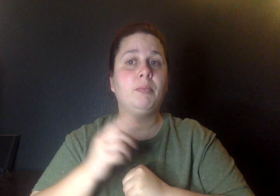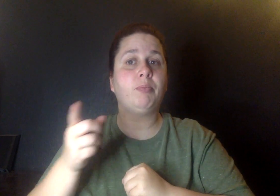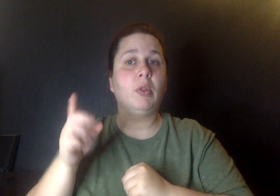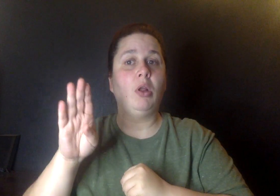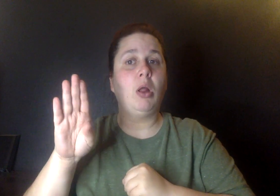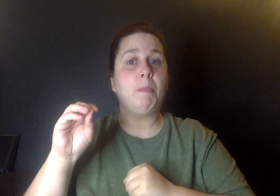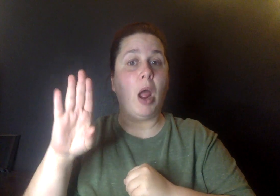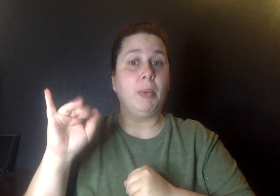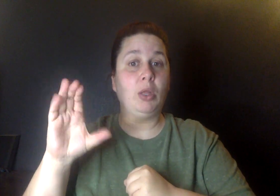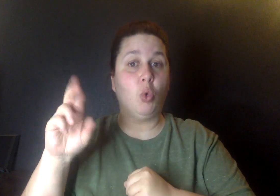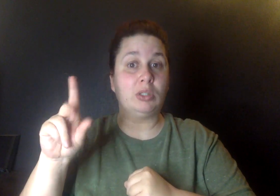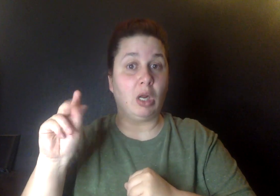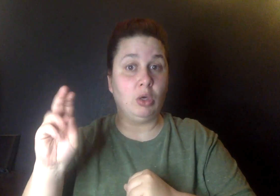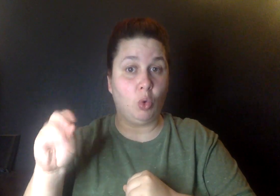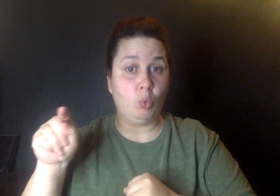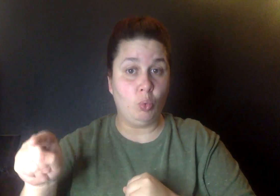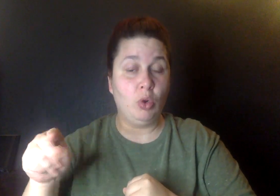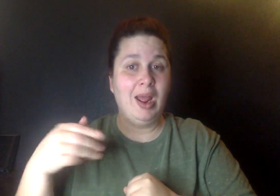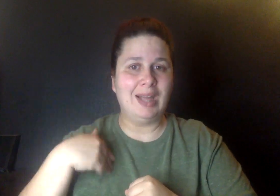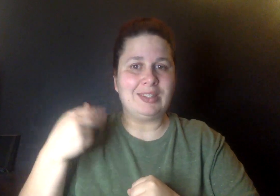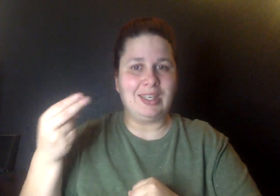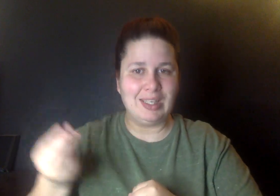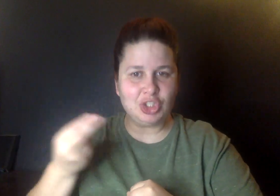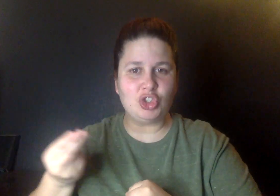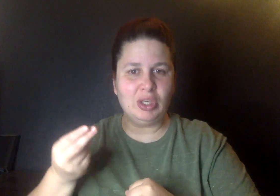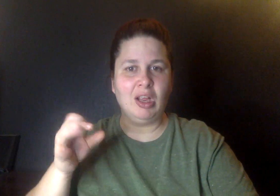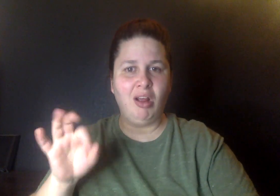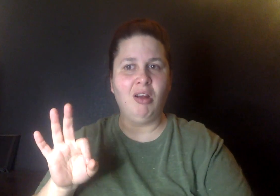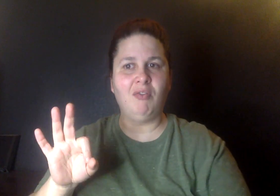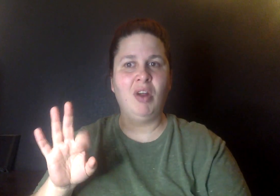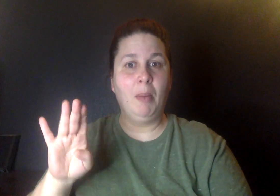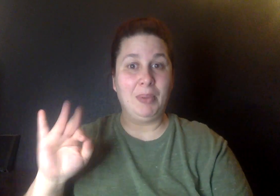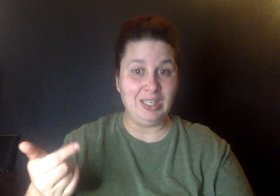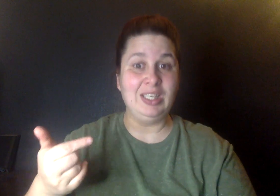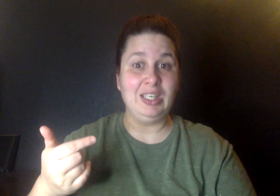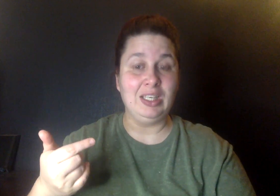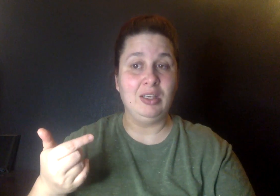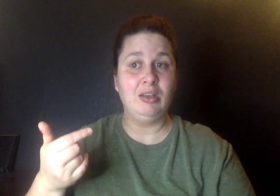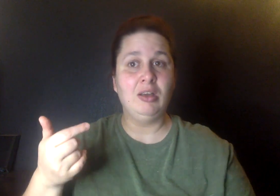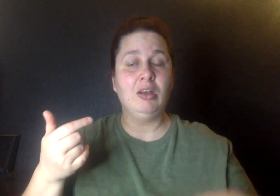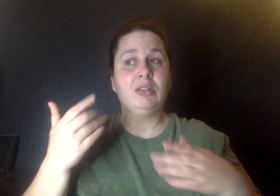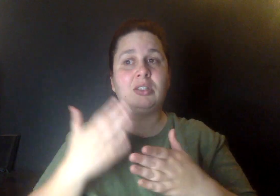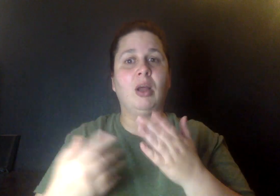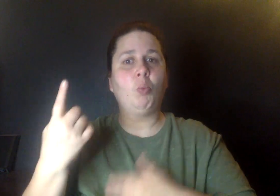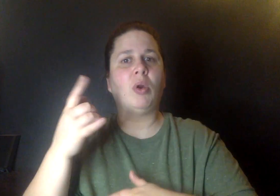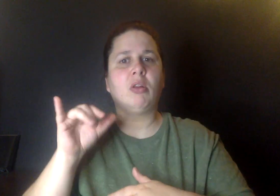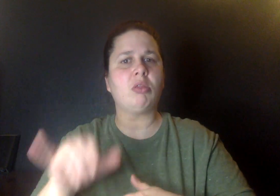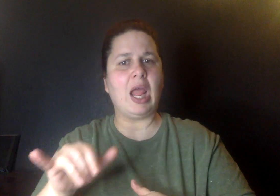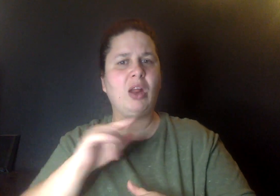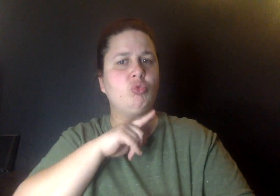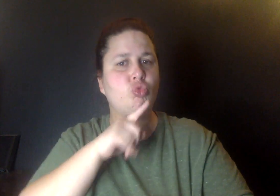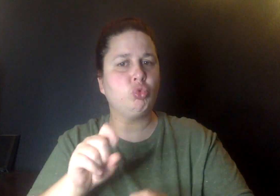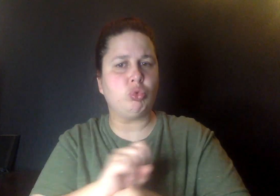But I think, of course, I know that the history of being someone that is